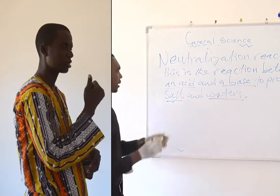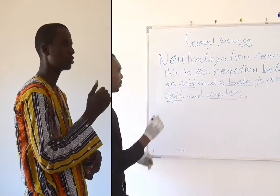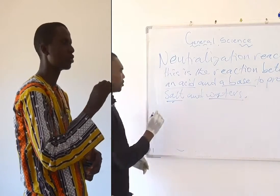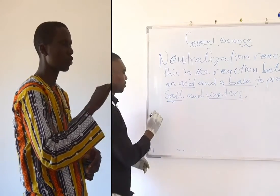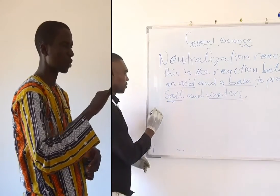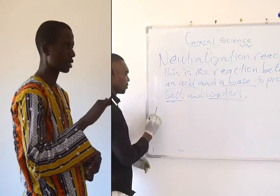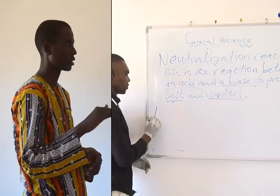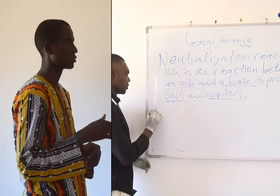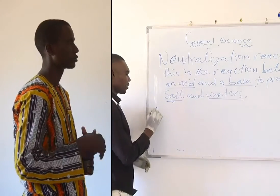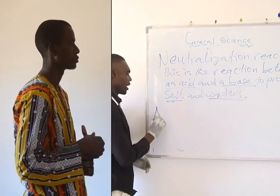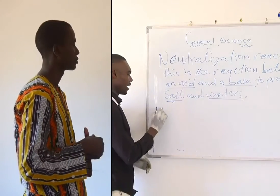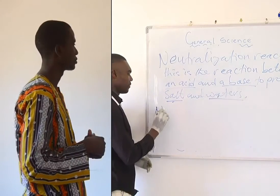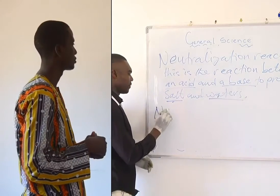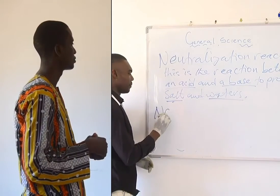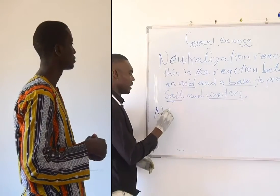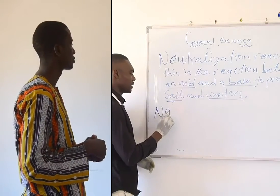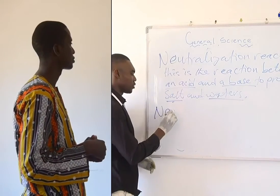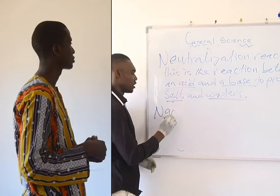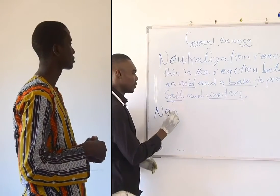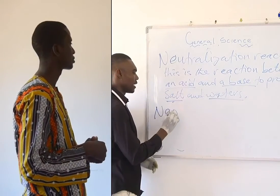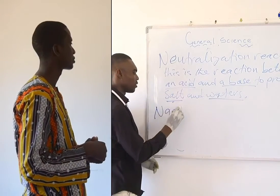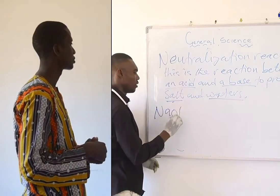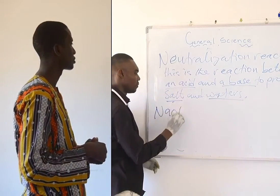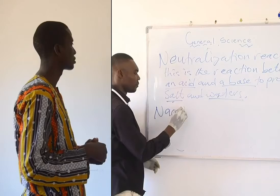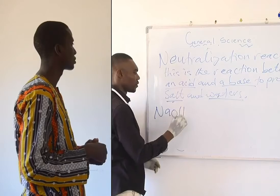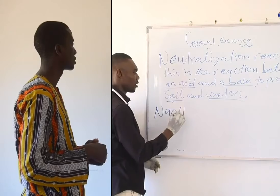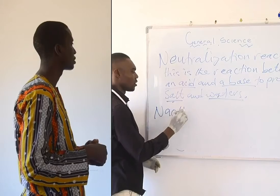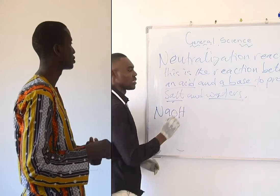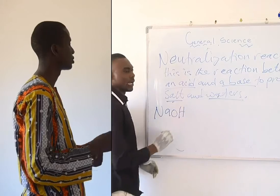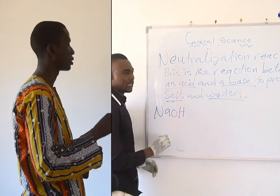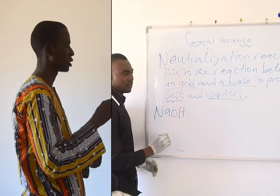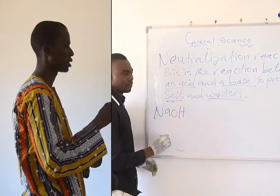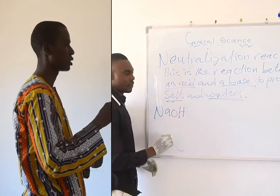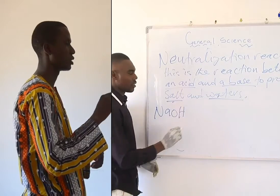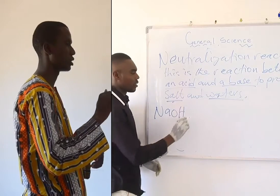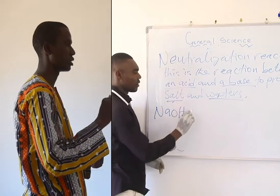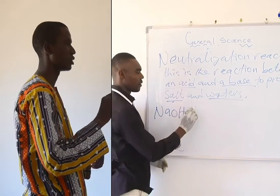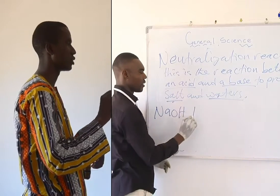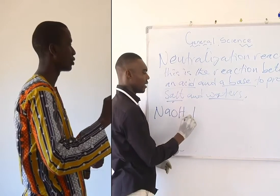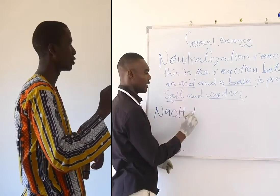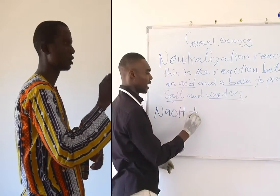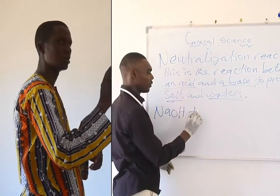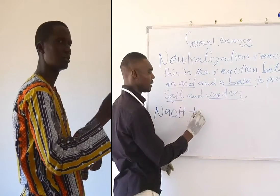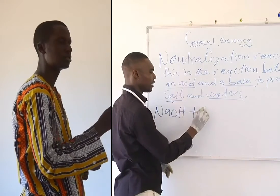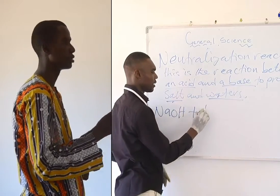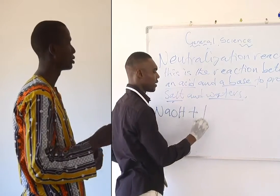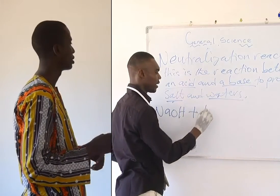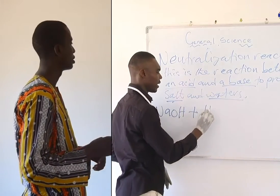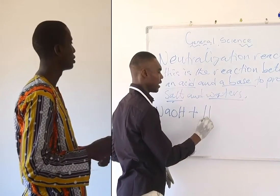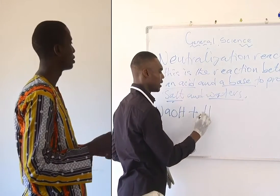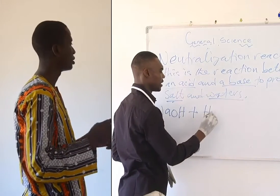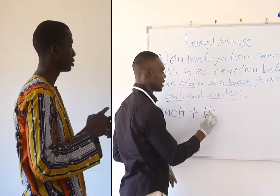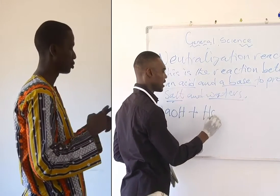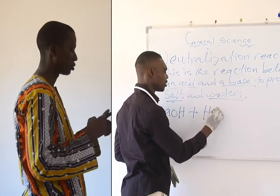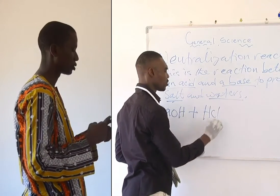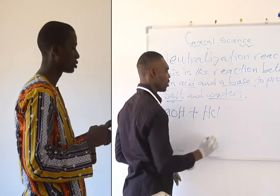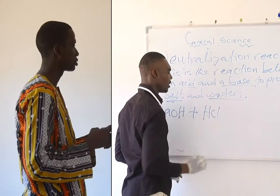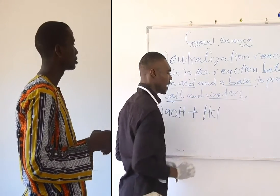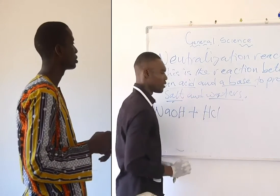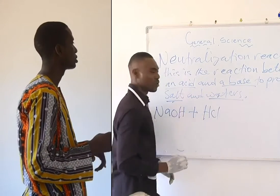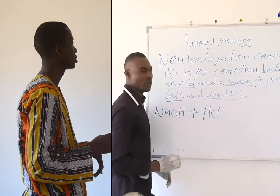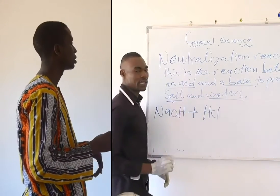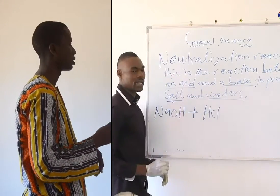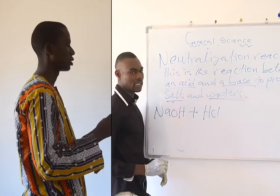For example, I have a base, sodium hydroxide, react with an acid that is